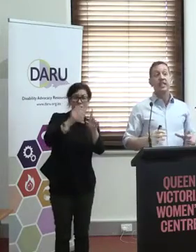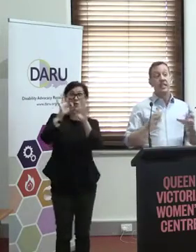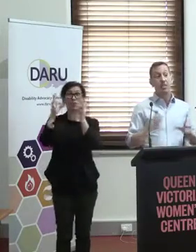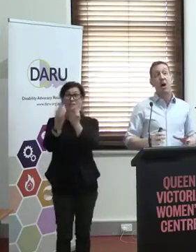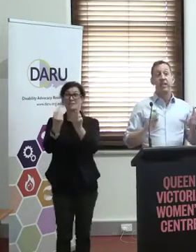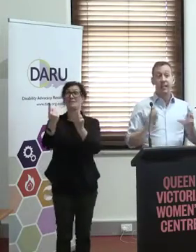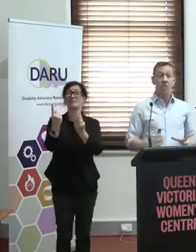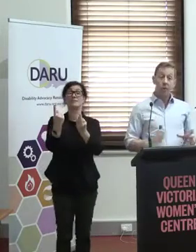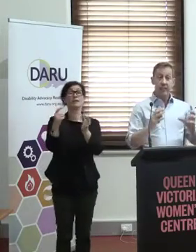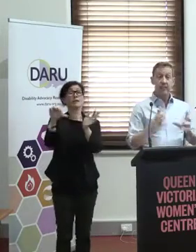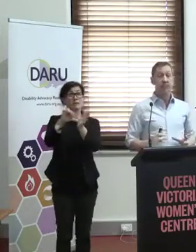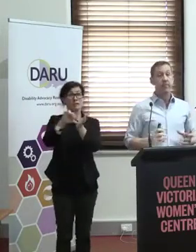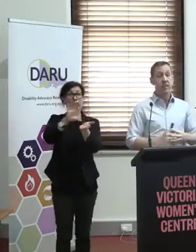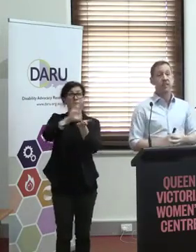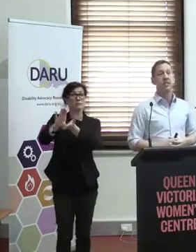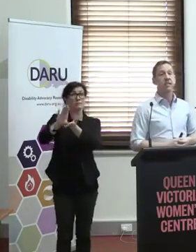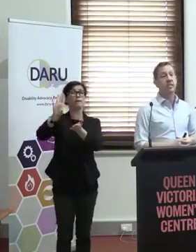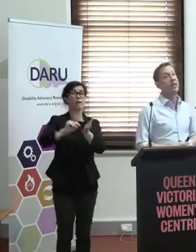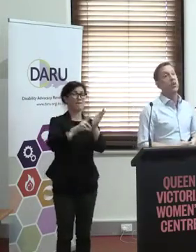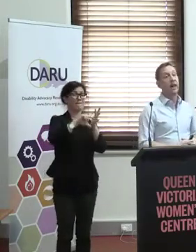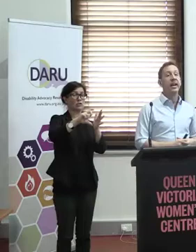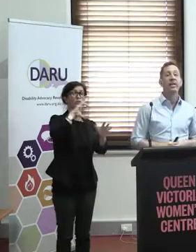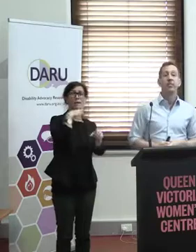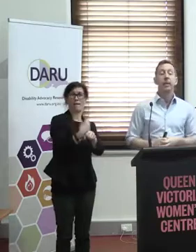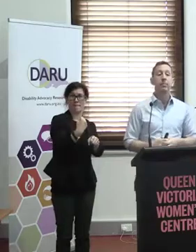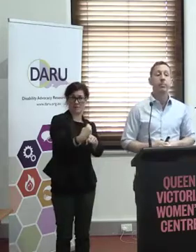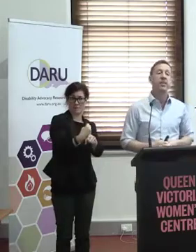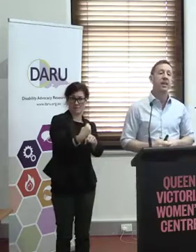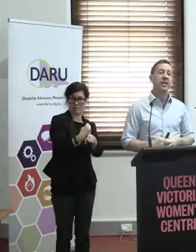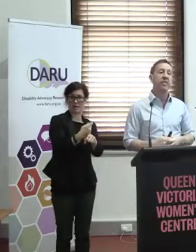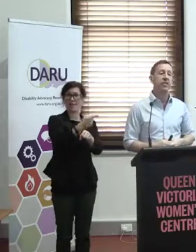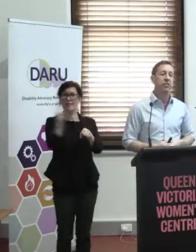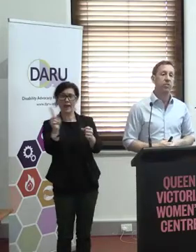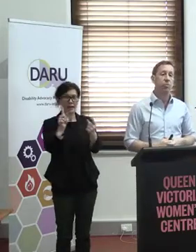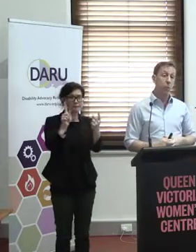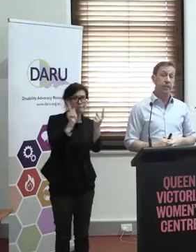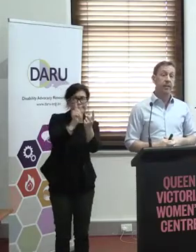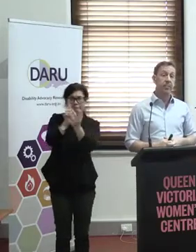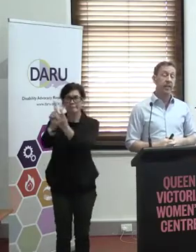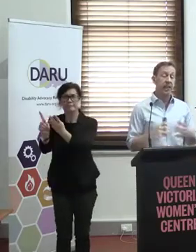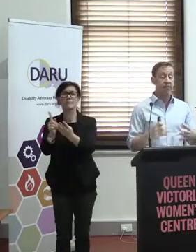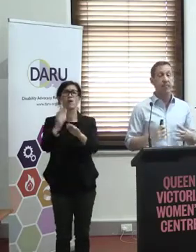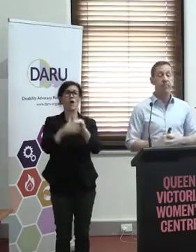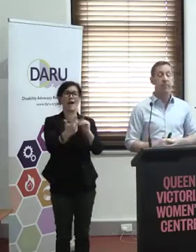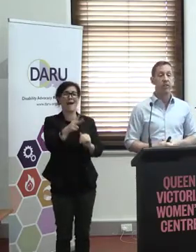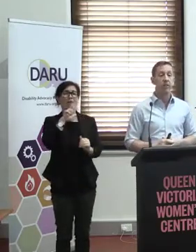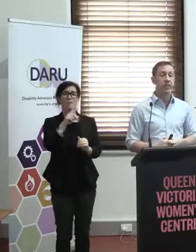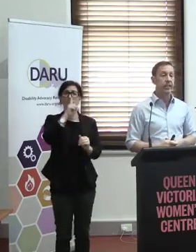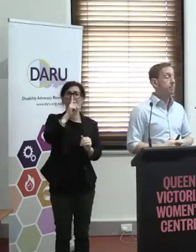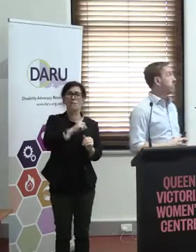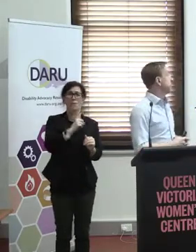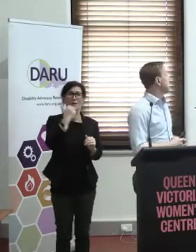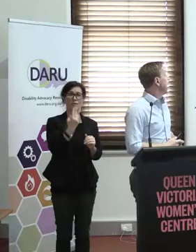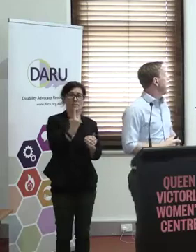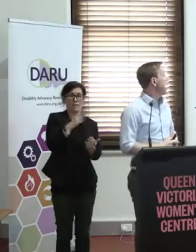organisations funded by the Victorian government see over 800 people in every quarter, in every 3-month